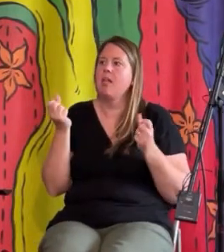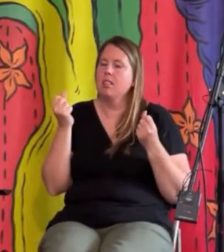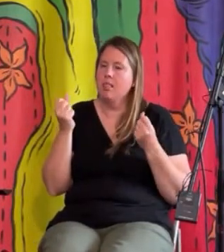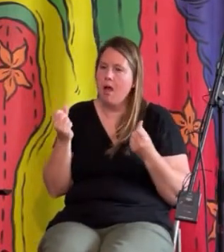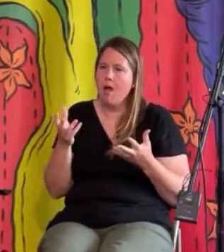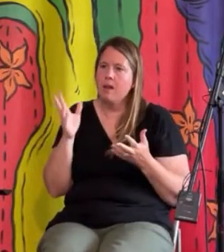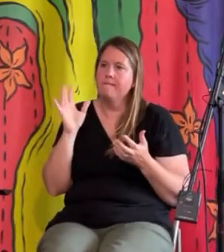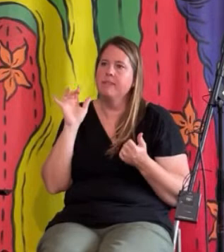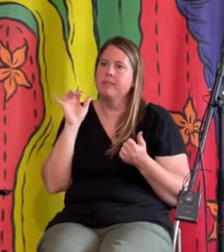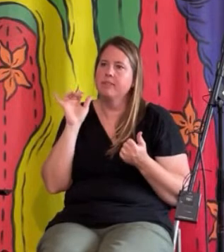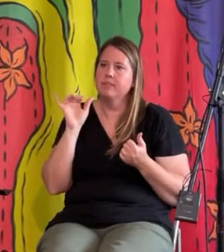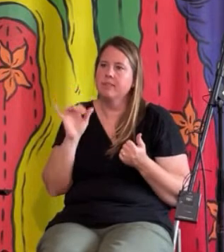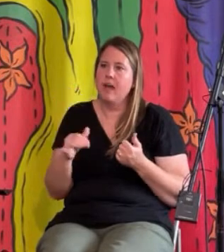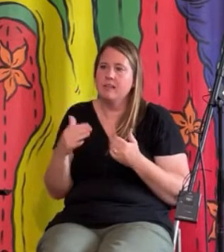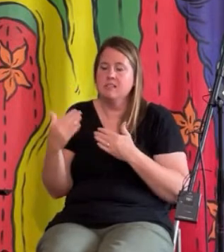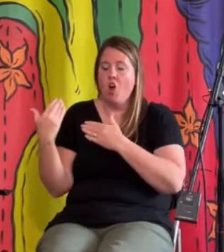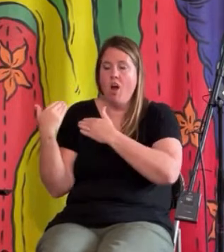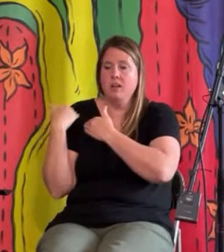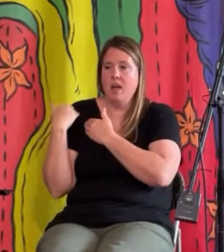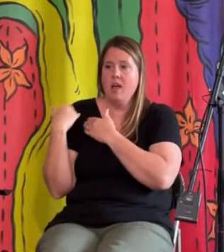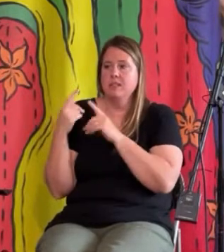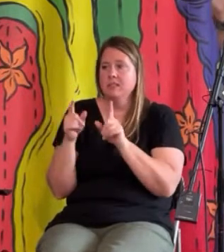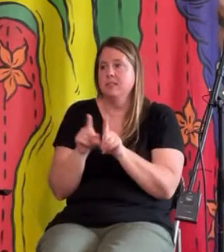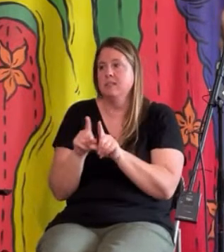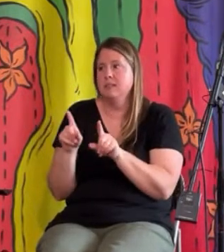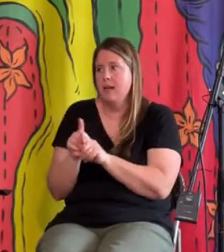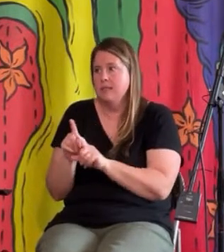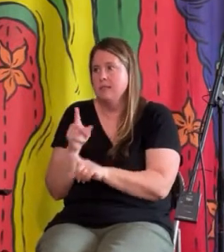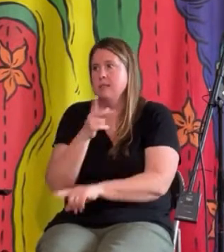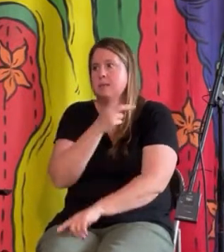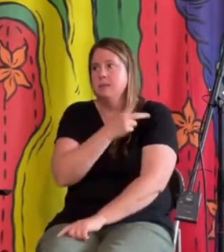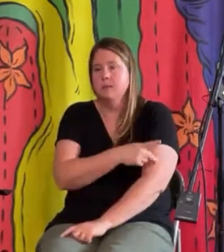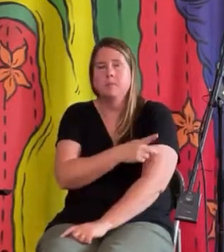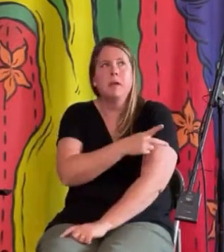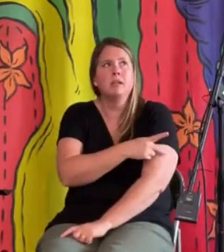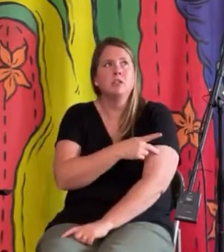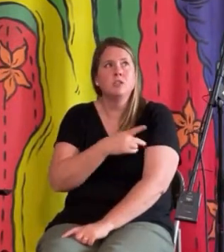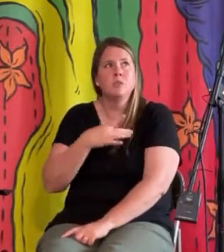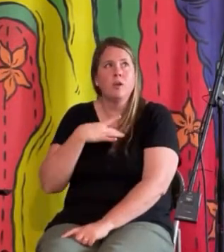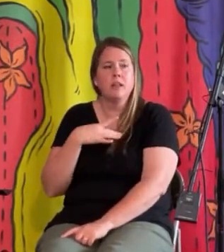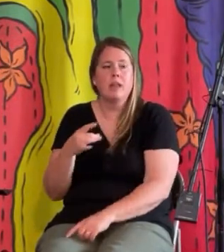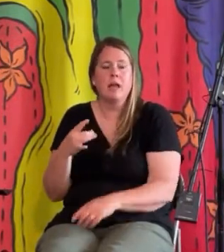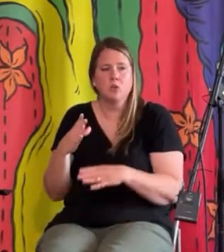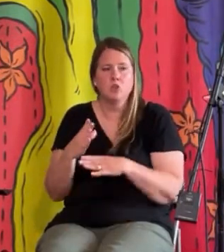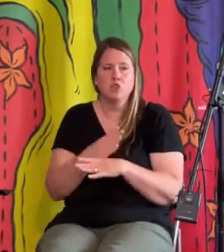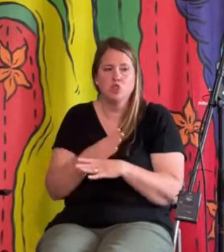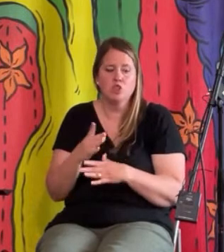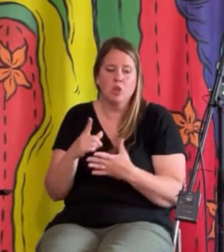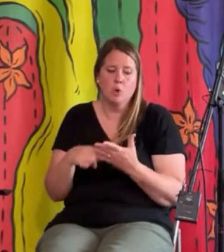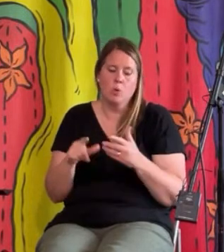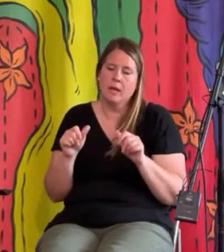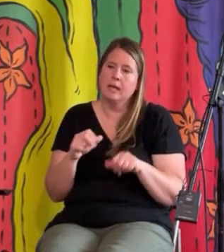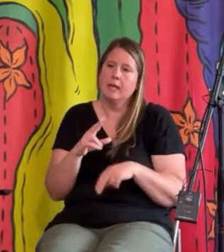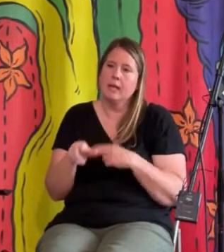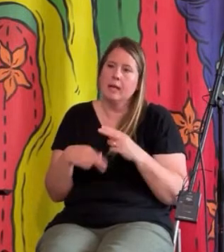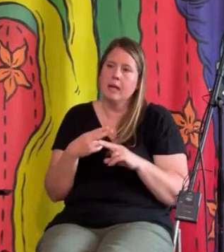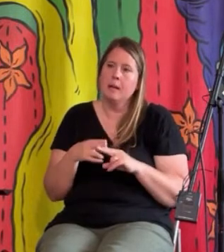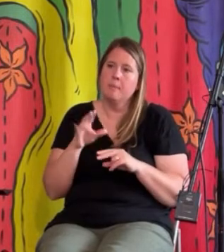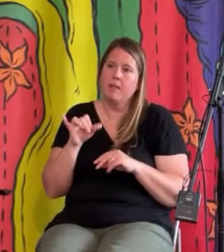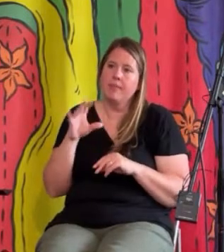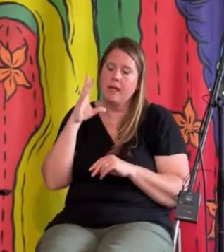of that's on us as patients. And so I like to share what I can about that experience,